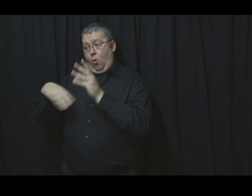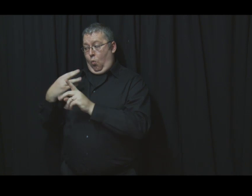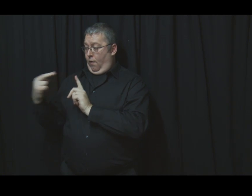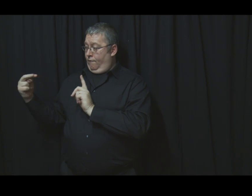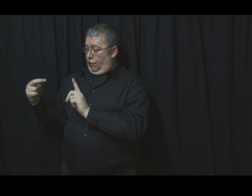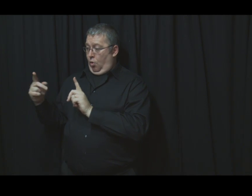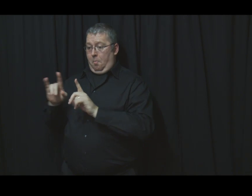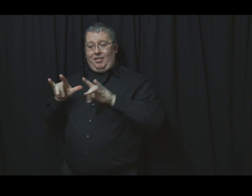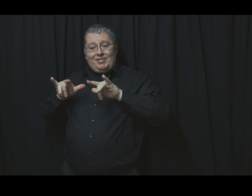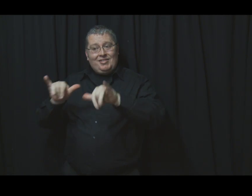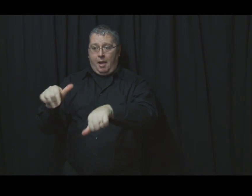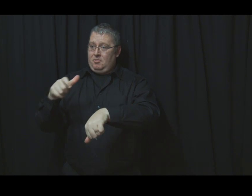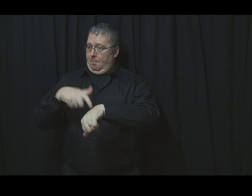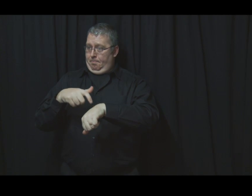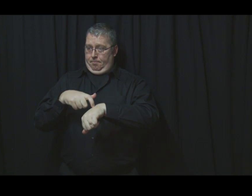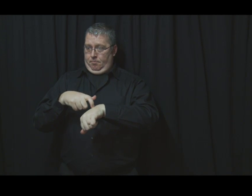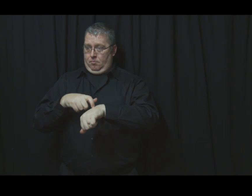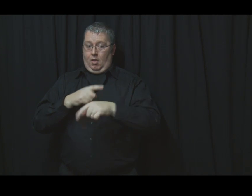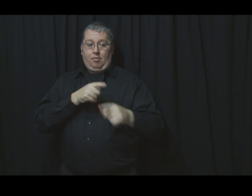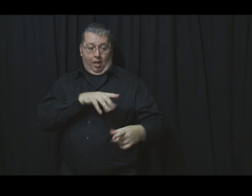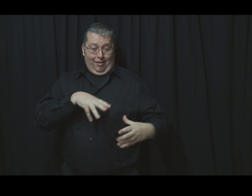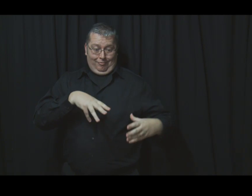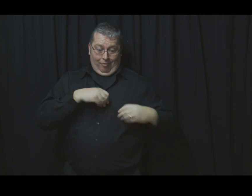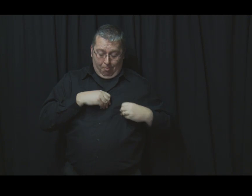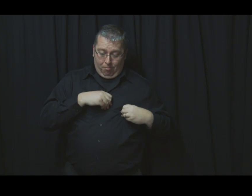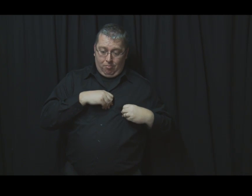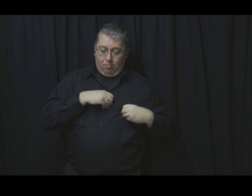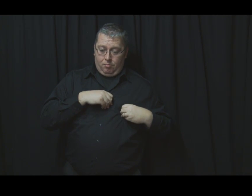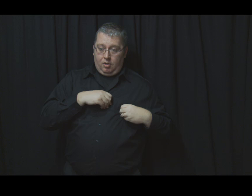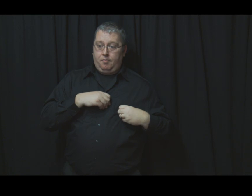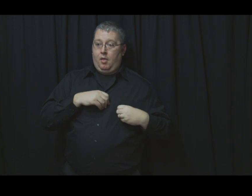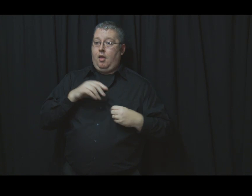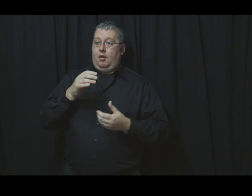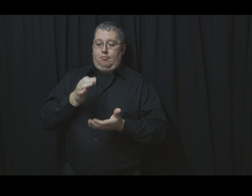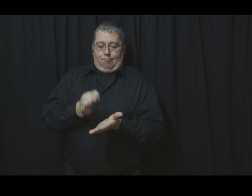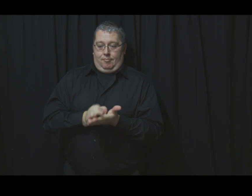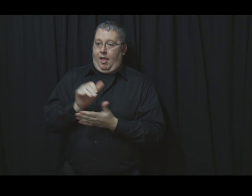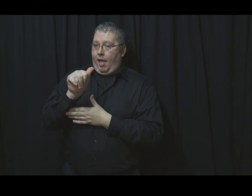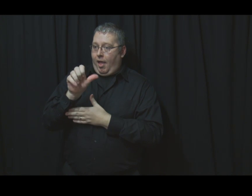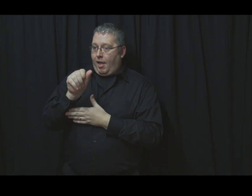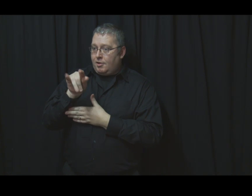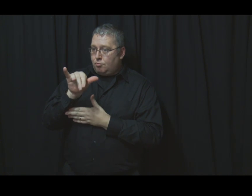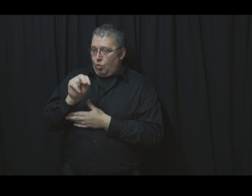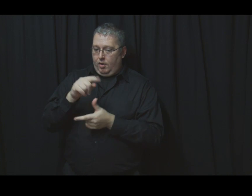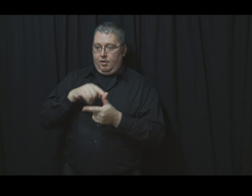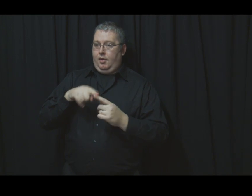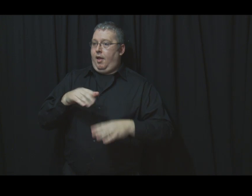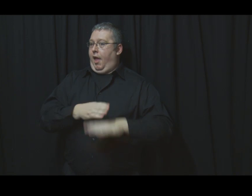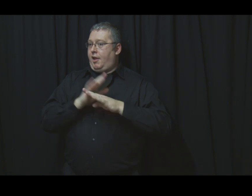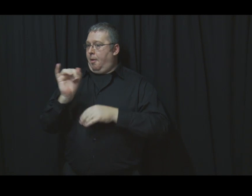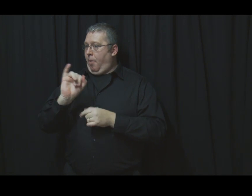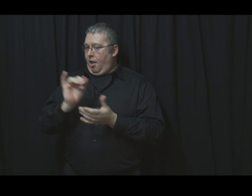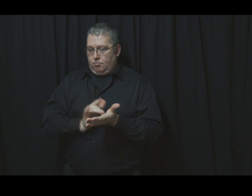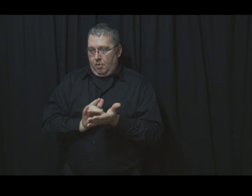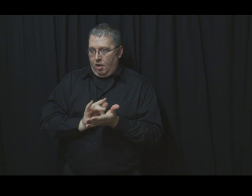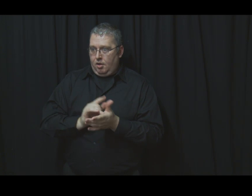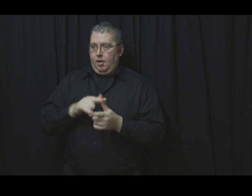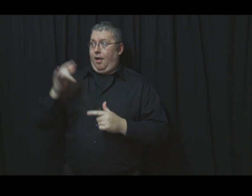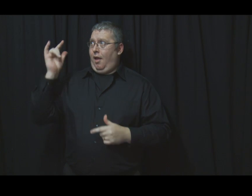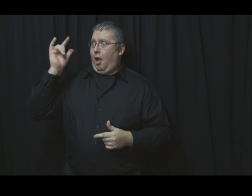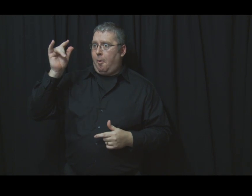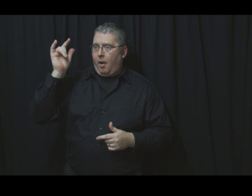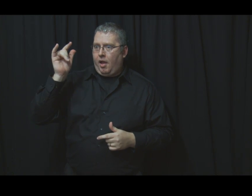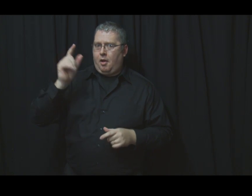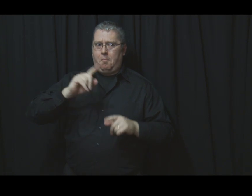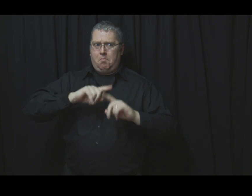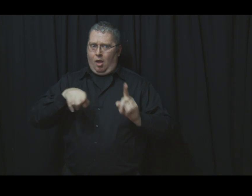same time, they accept aspirin, antibiotic drugs, airplanes, but